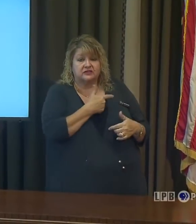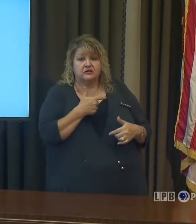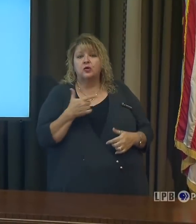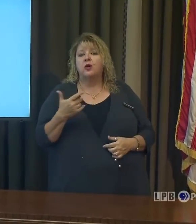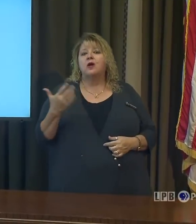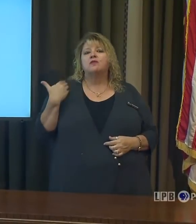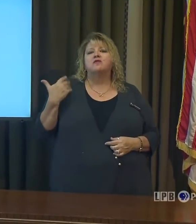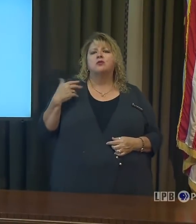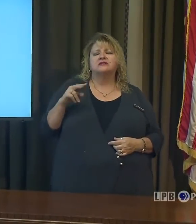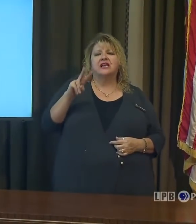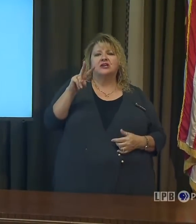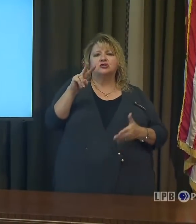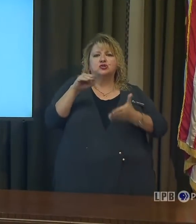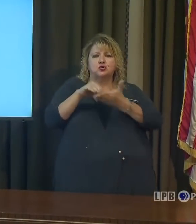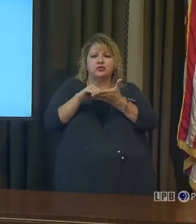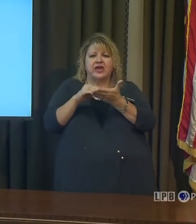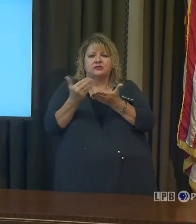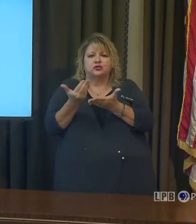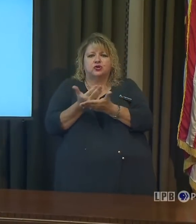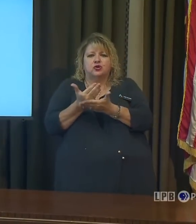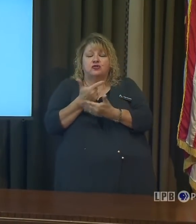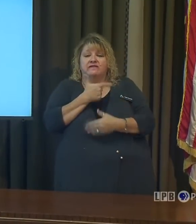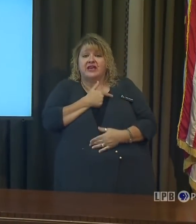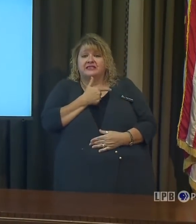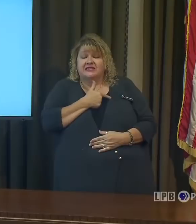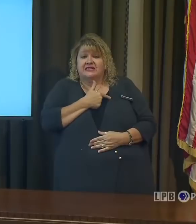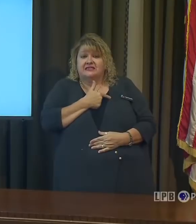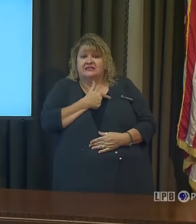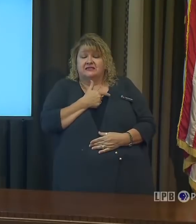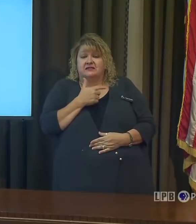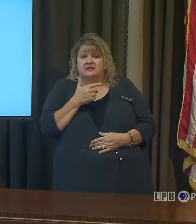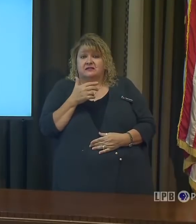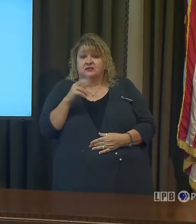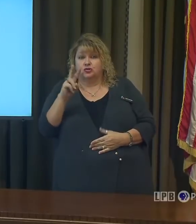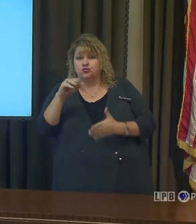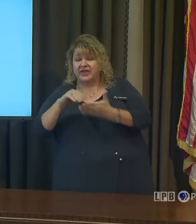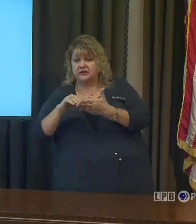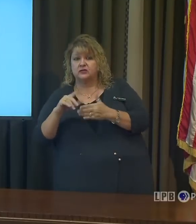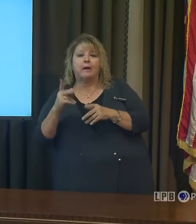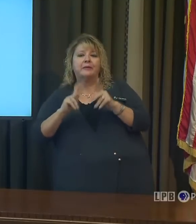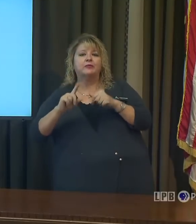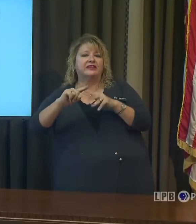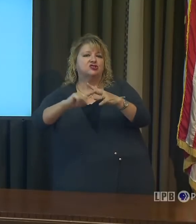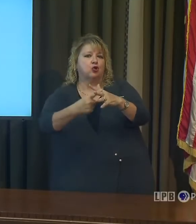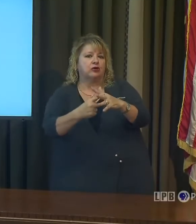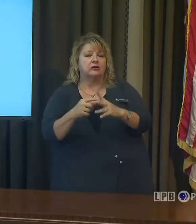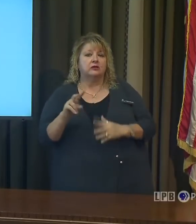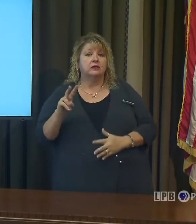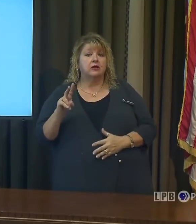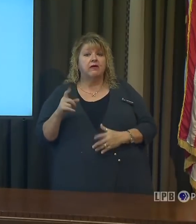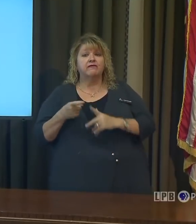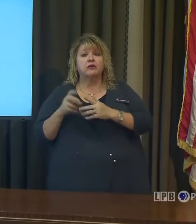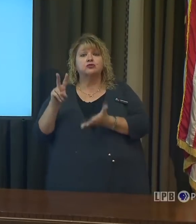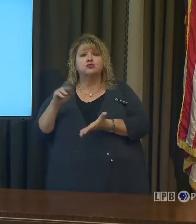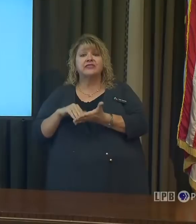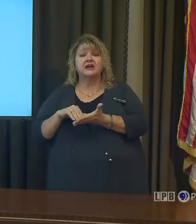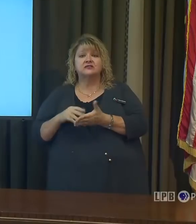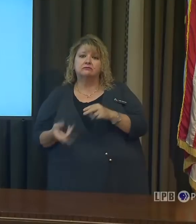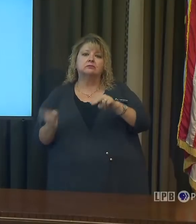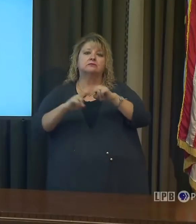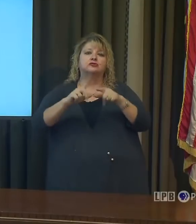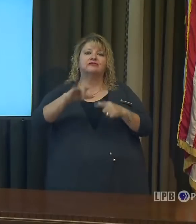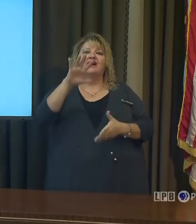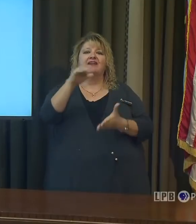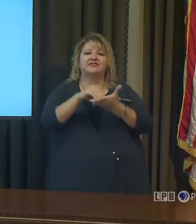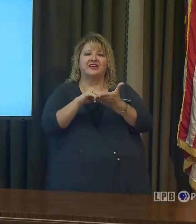of 2,000 new vaccine administrations. These are people that initiated, start the series a day, up to about 5,000